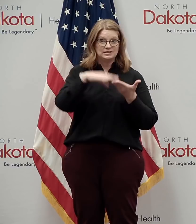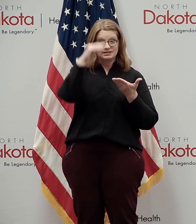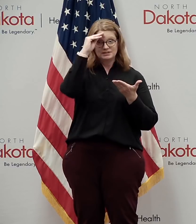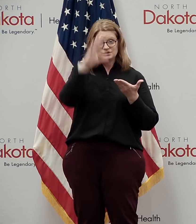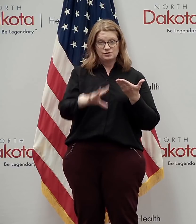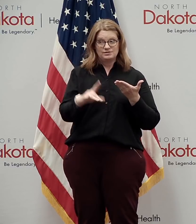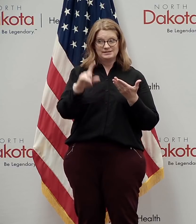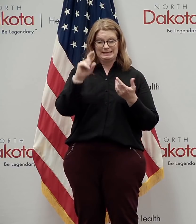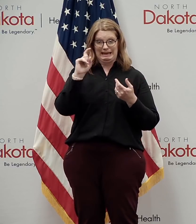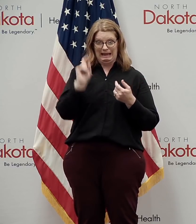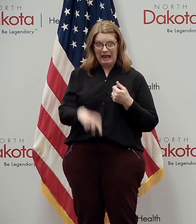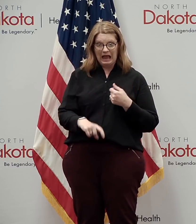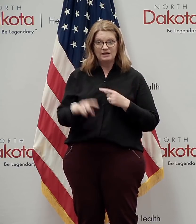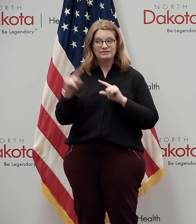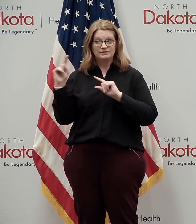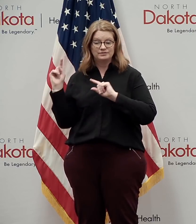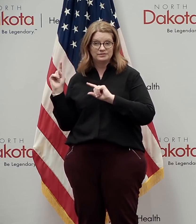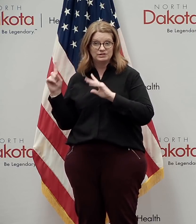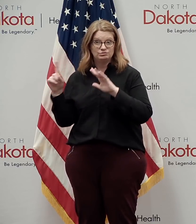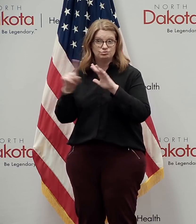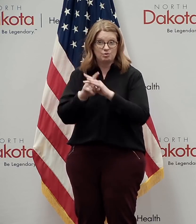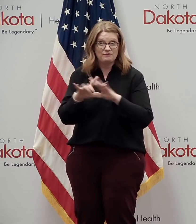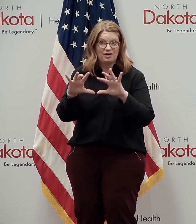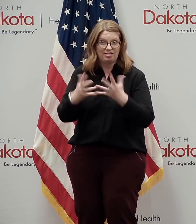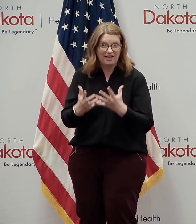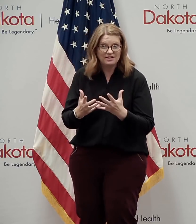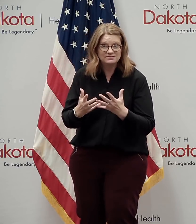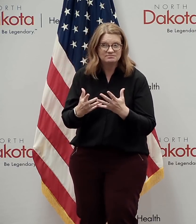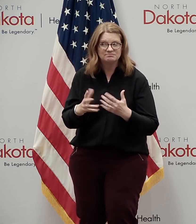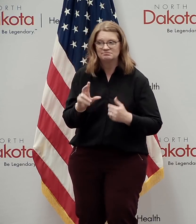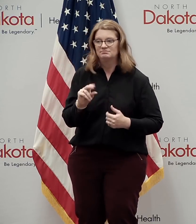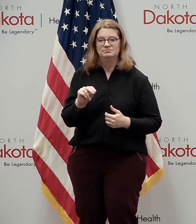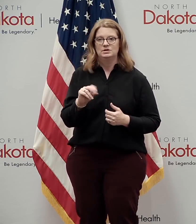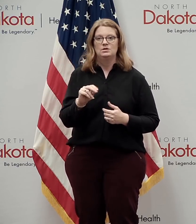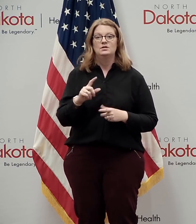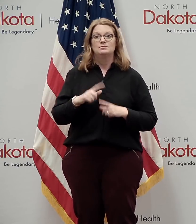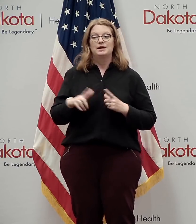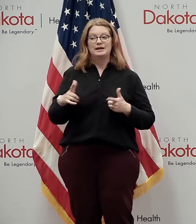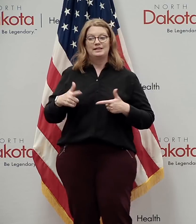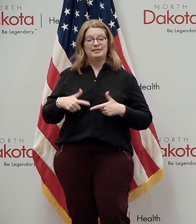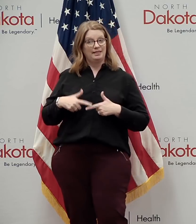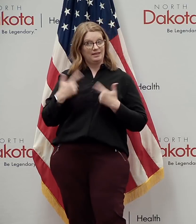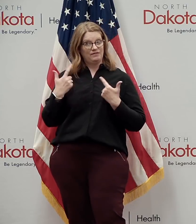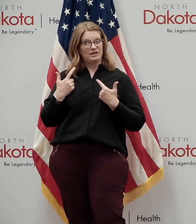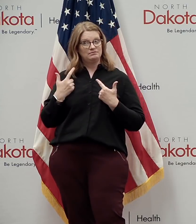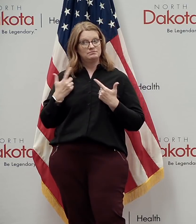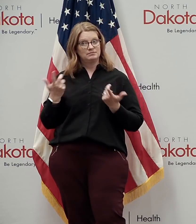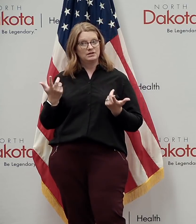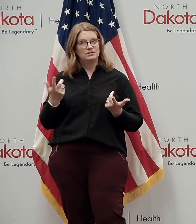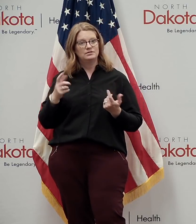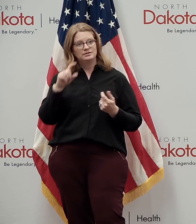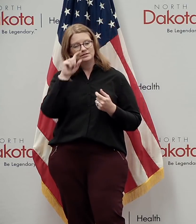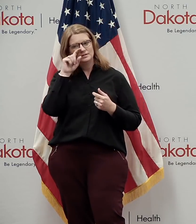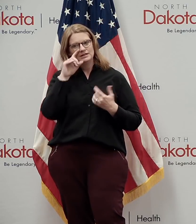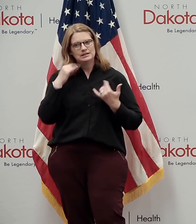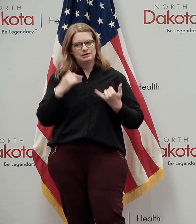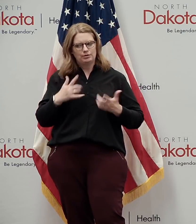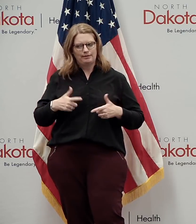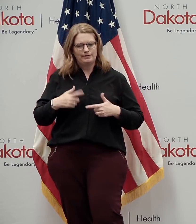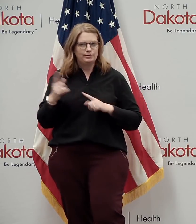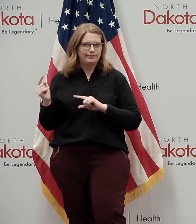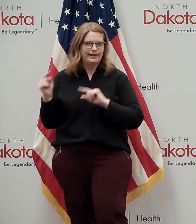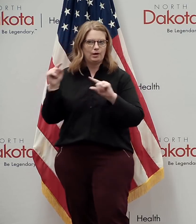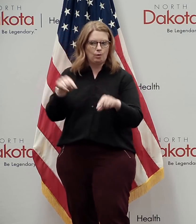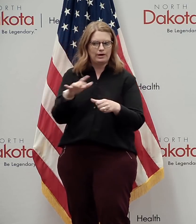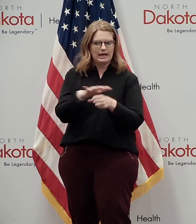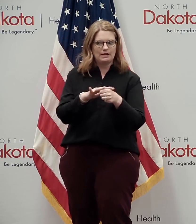to congregate for the classes, but when it comes to living arrangements, they come here. Well, now you've got to live somewhere.